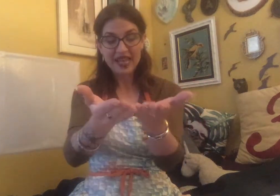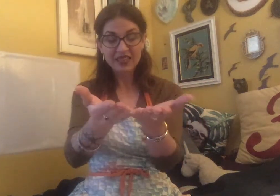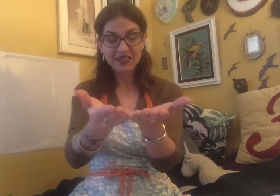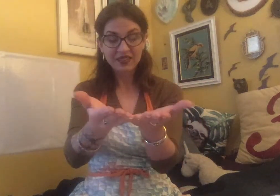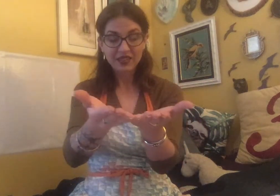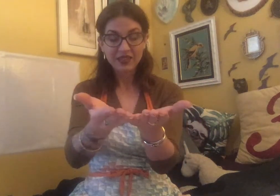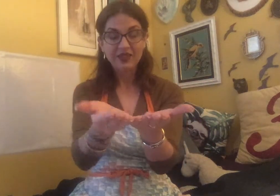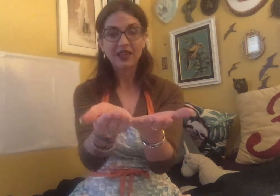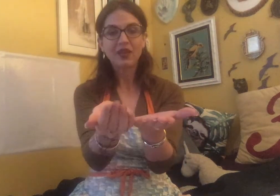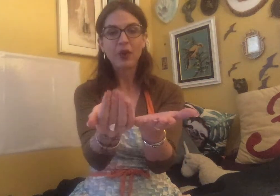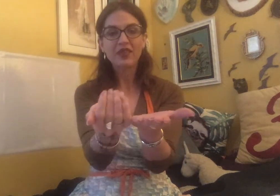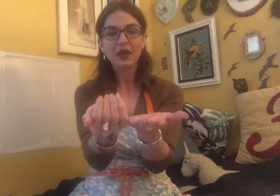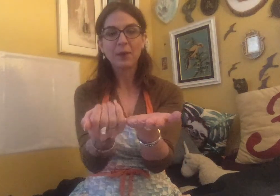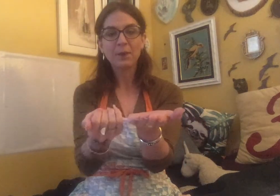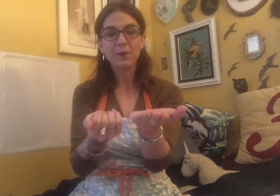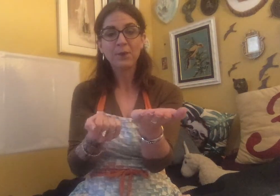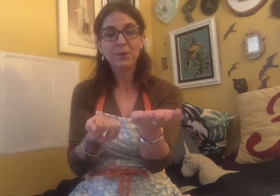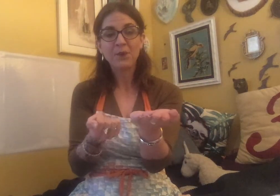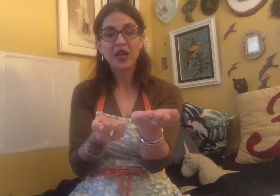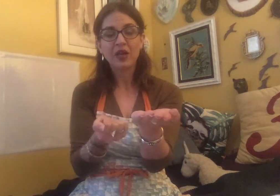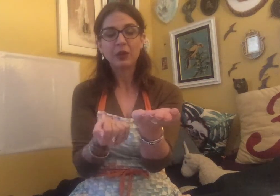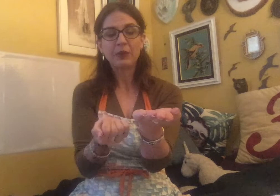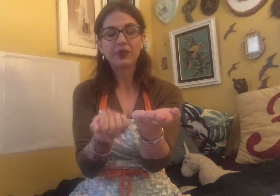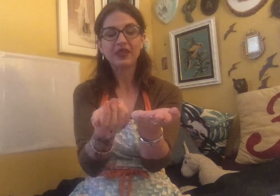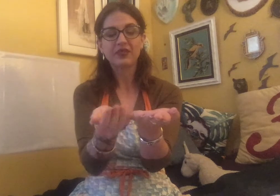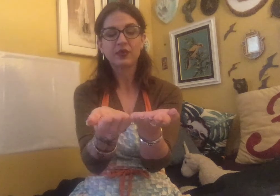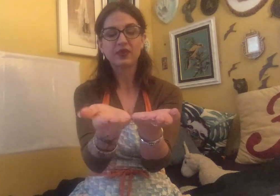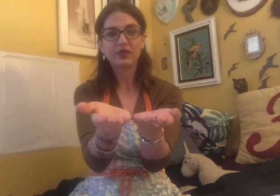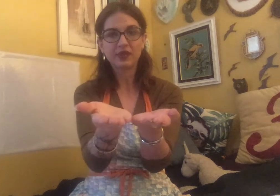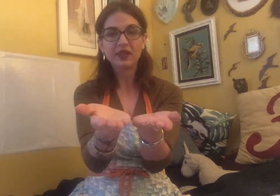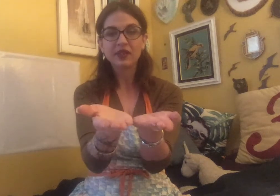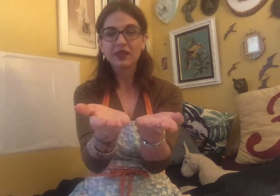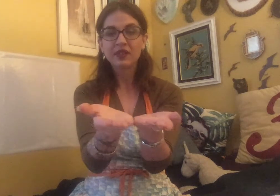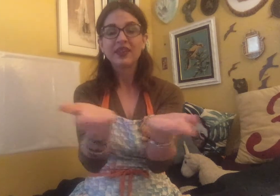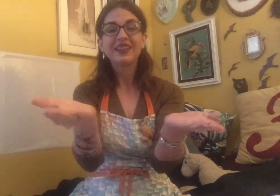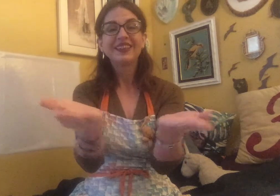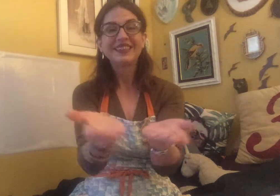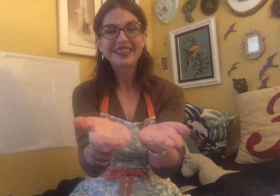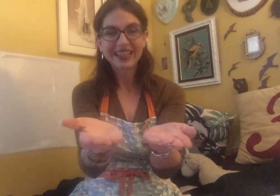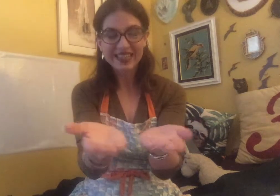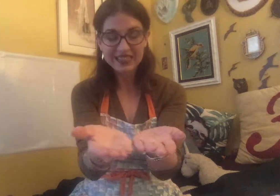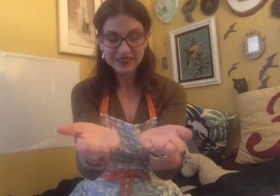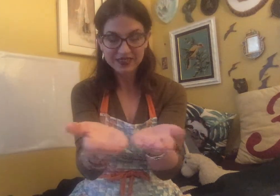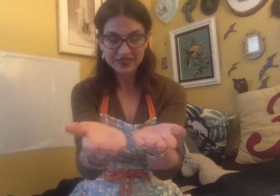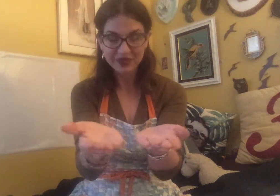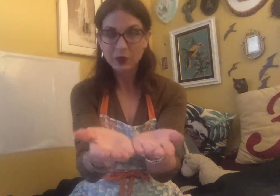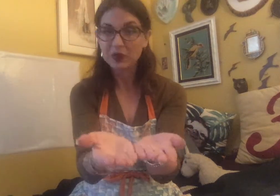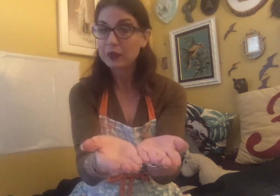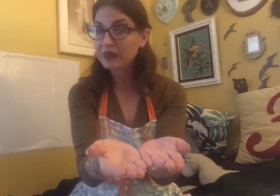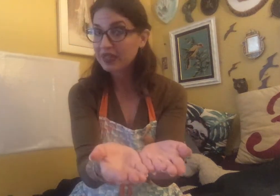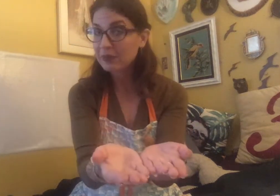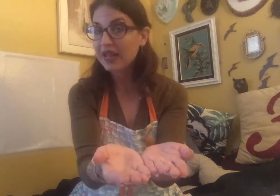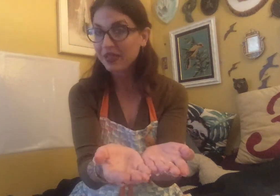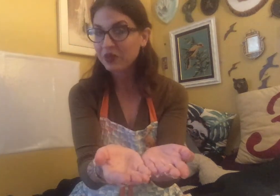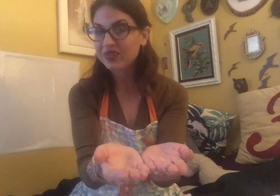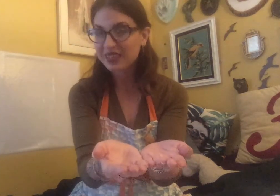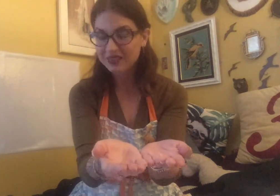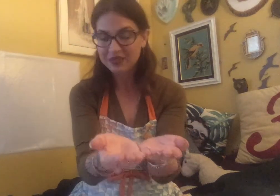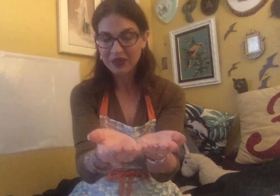Mice. Take away the Replace it with dice. We do a lot of math with dice in my